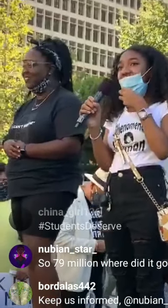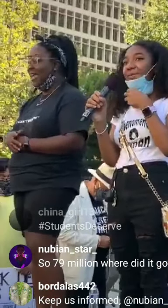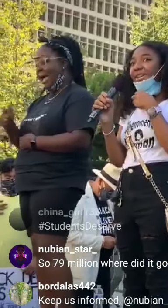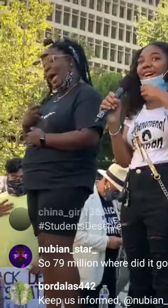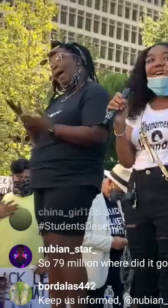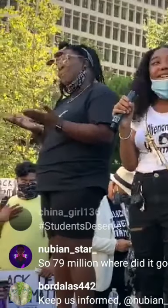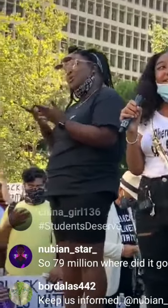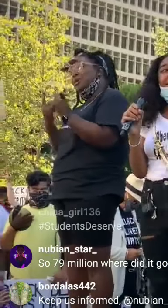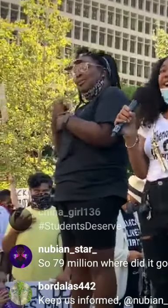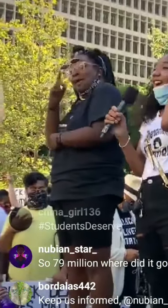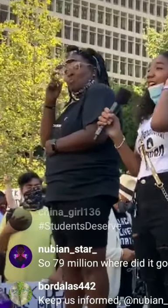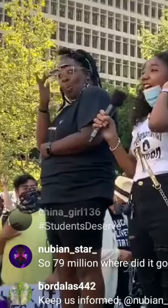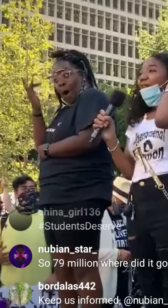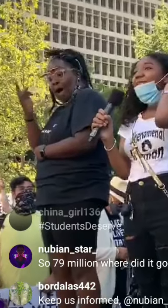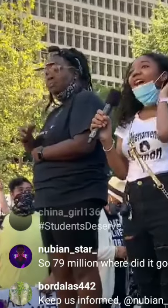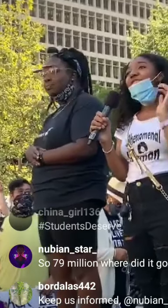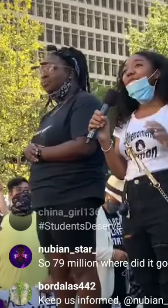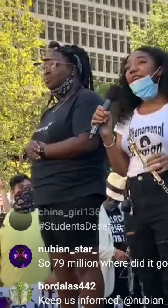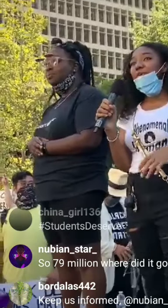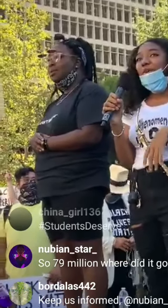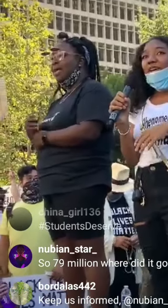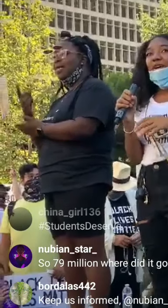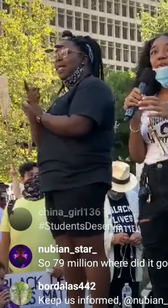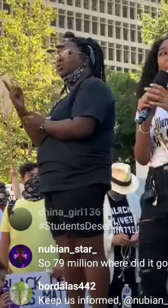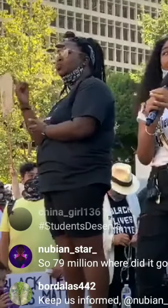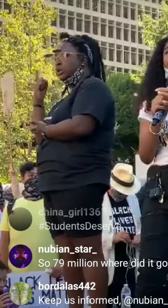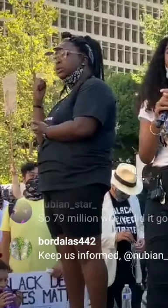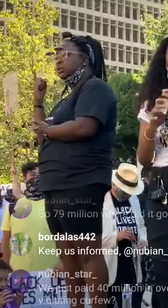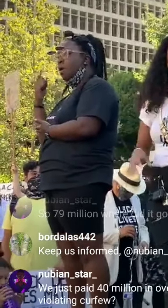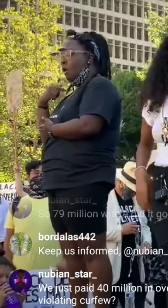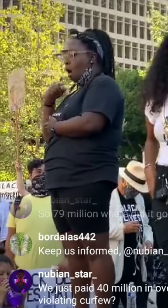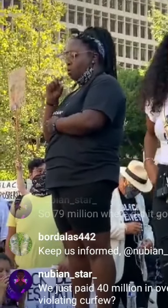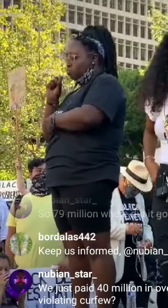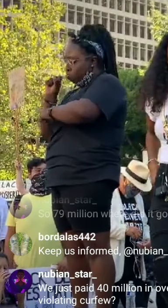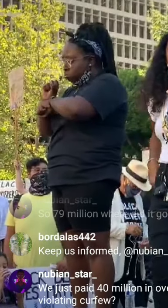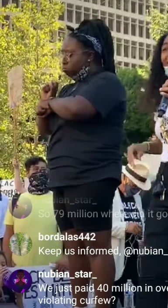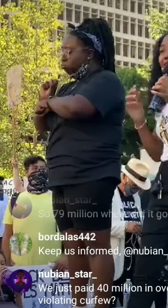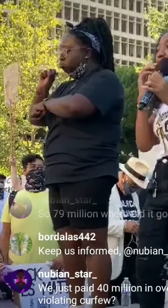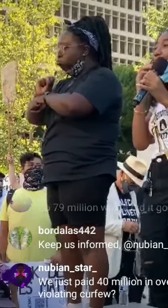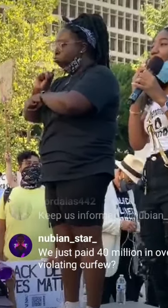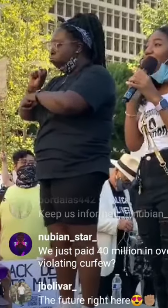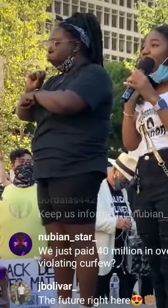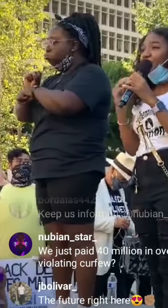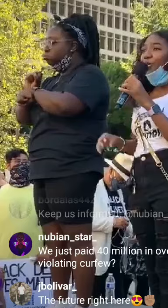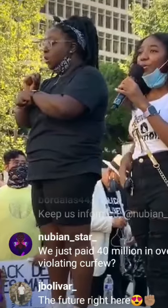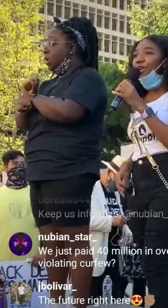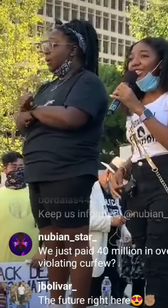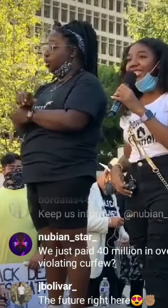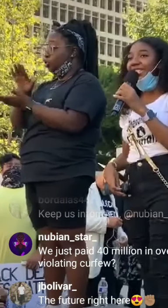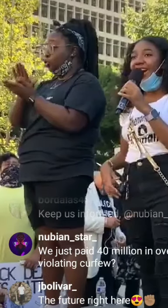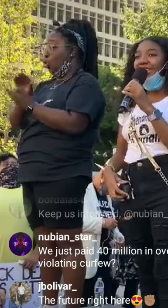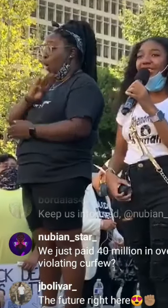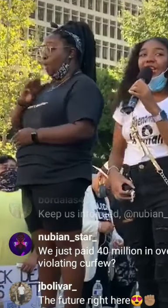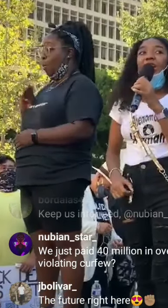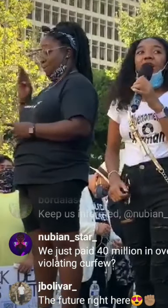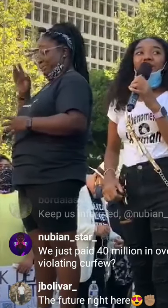I'm here today because last week we worked to get the